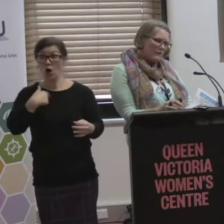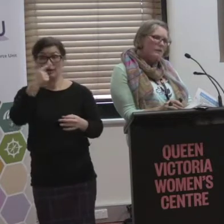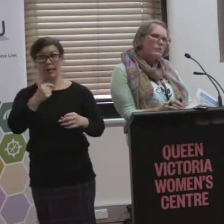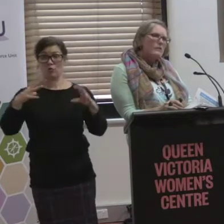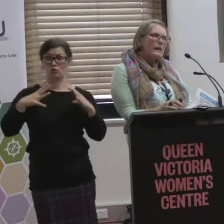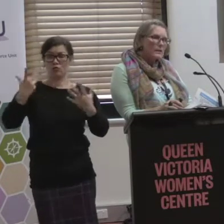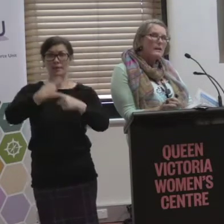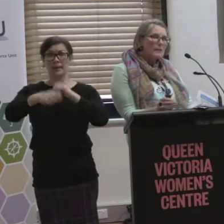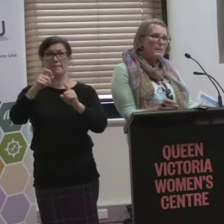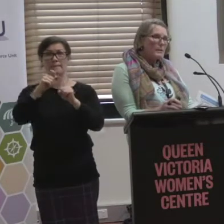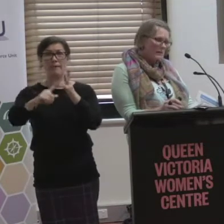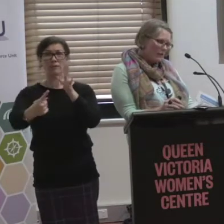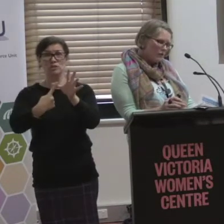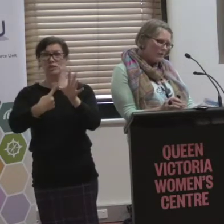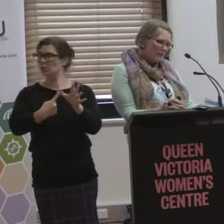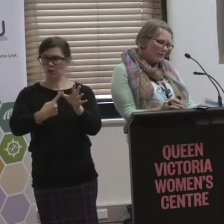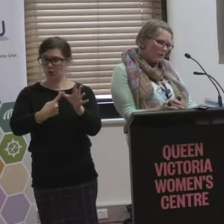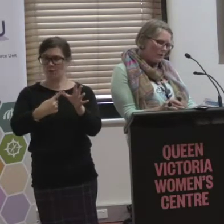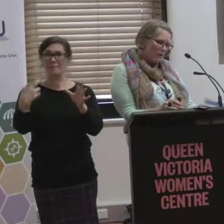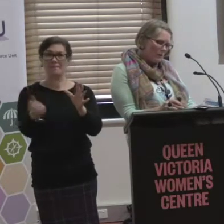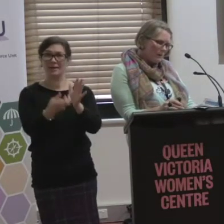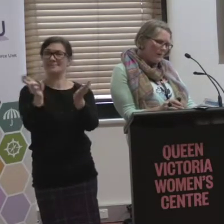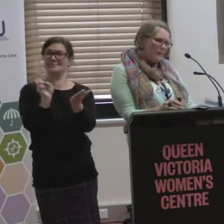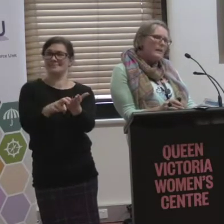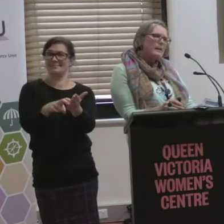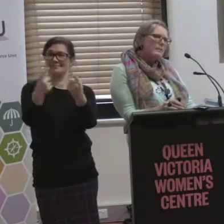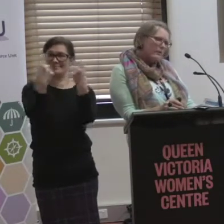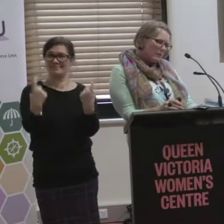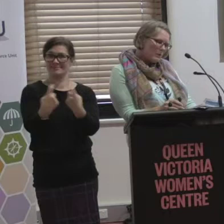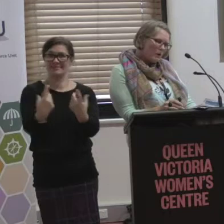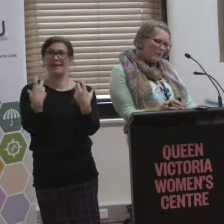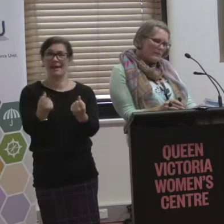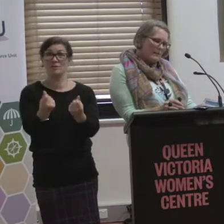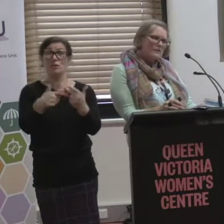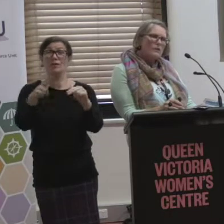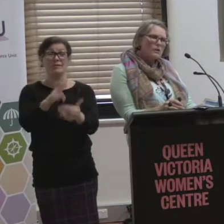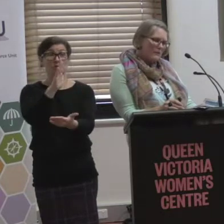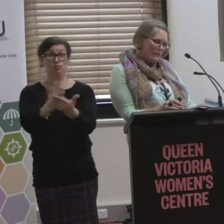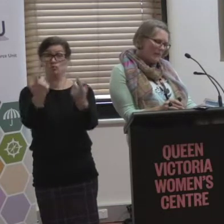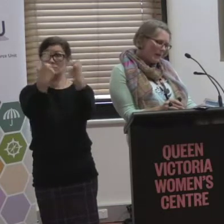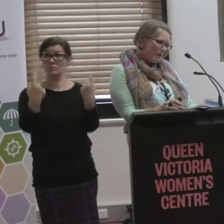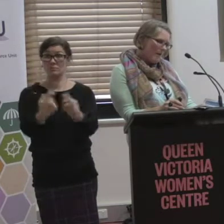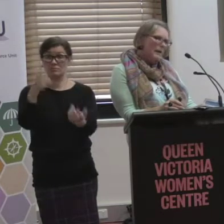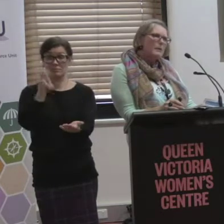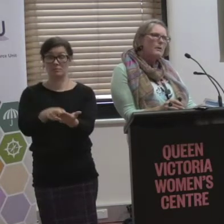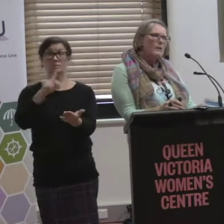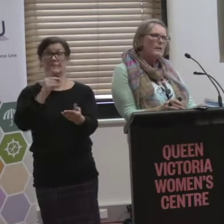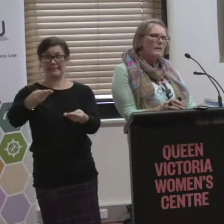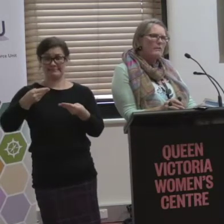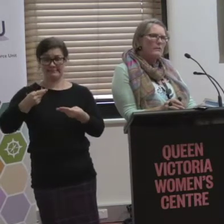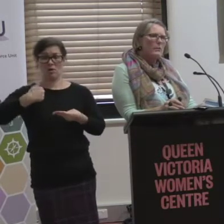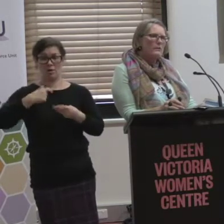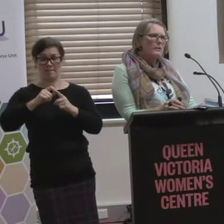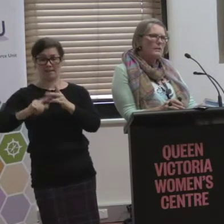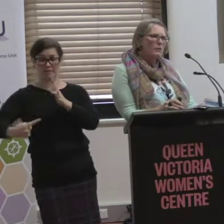their own decisions and they've made a enduring power of attorney appointment, then the principal oversees the use of that power, and the person that